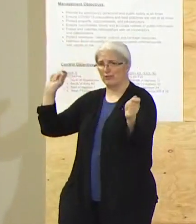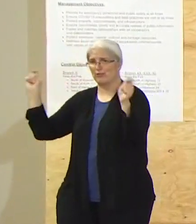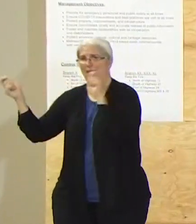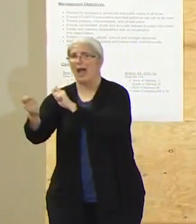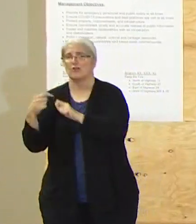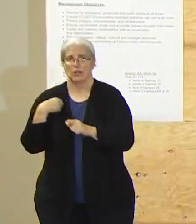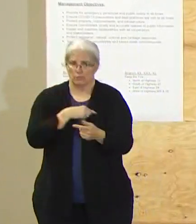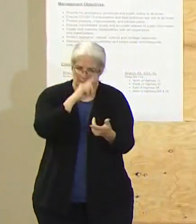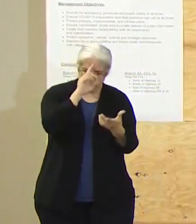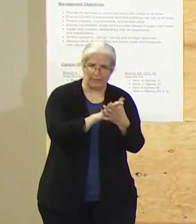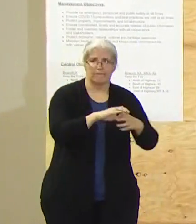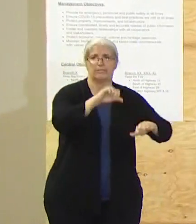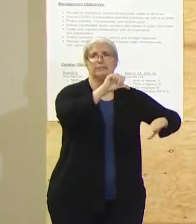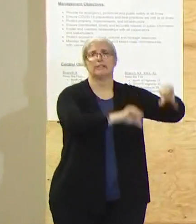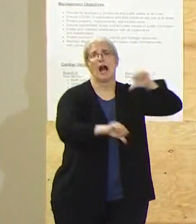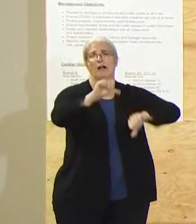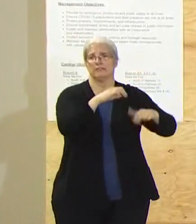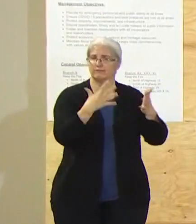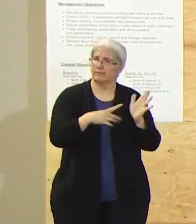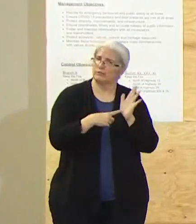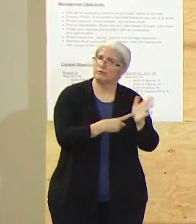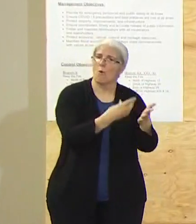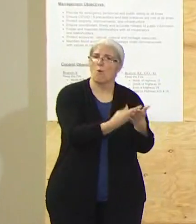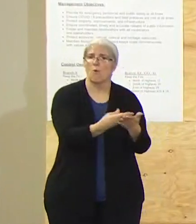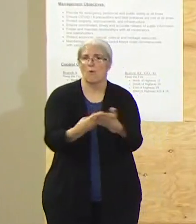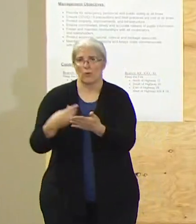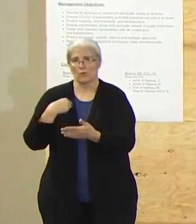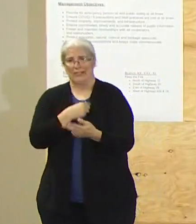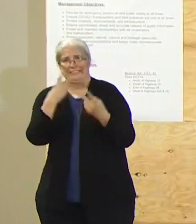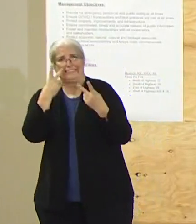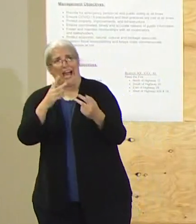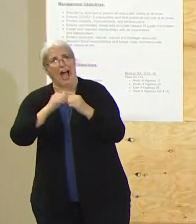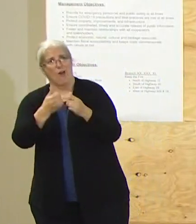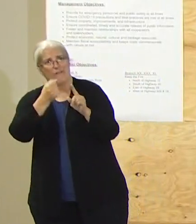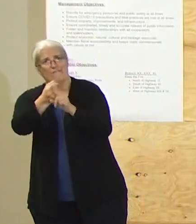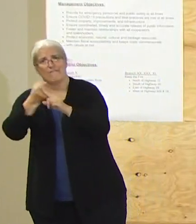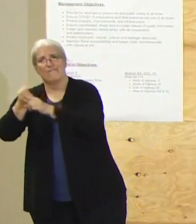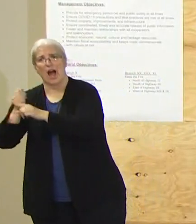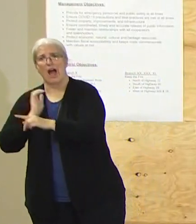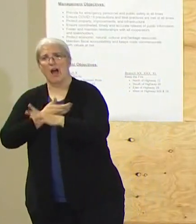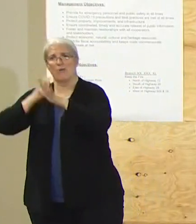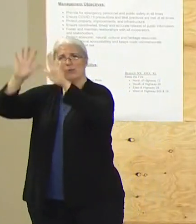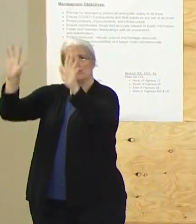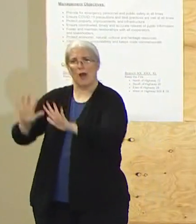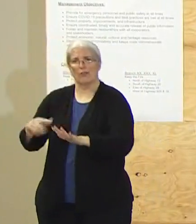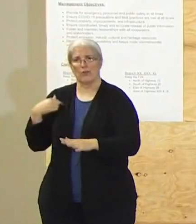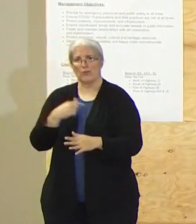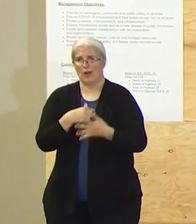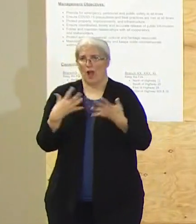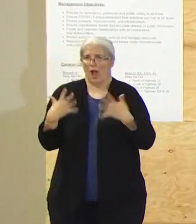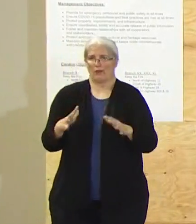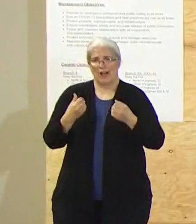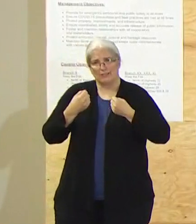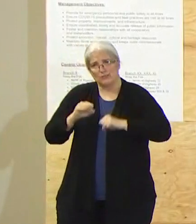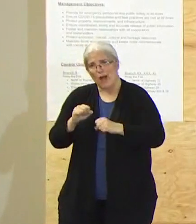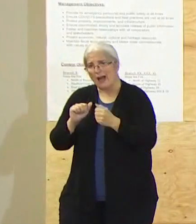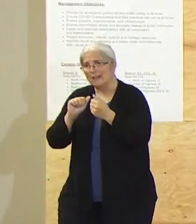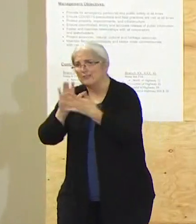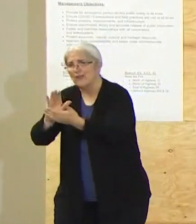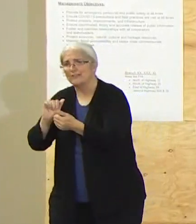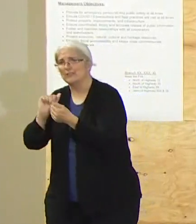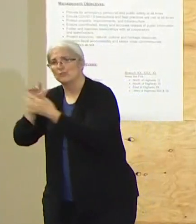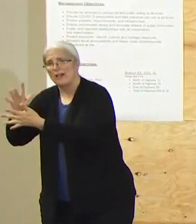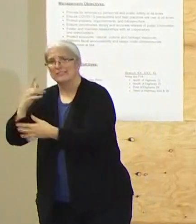created the conditions that we are trying to address here today. these lightning strikes, this unprecedented heat